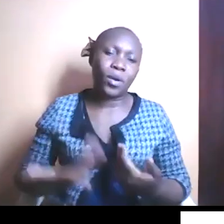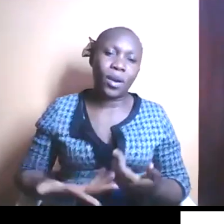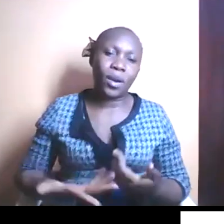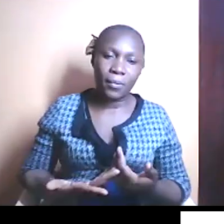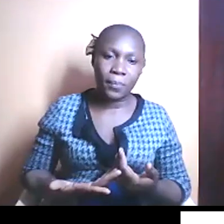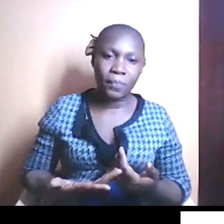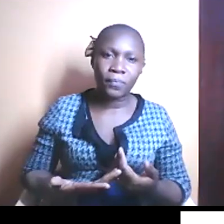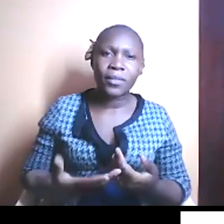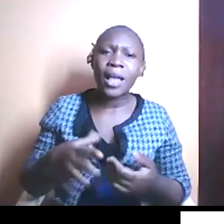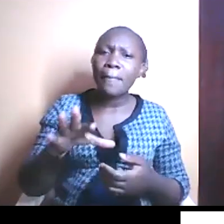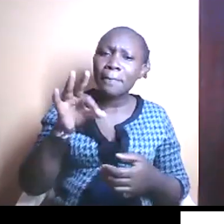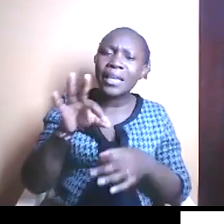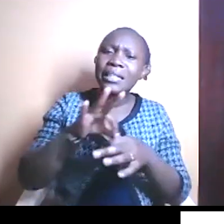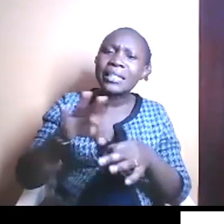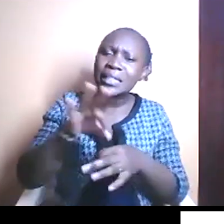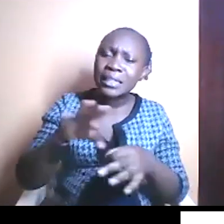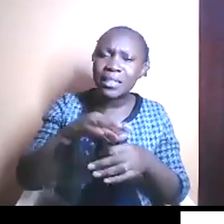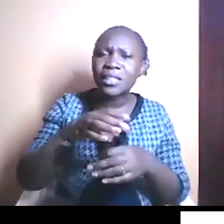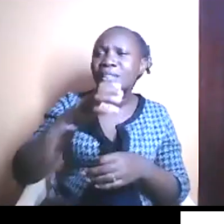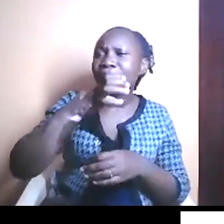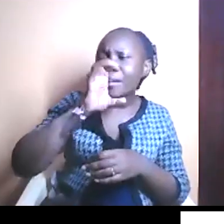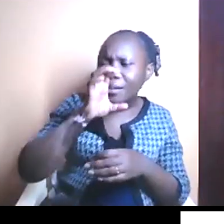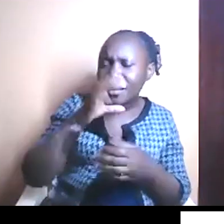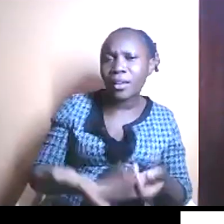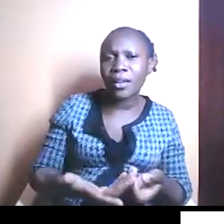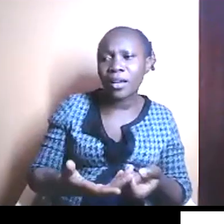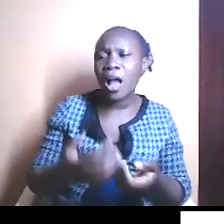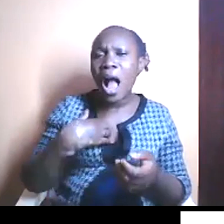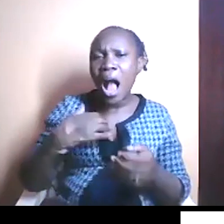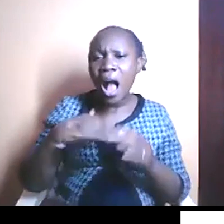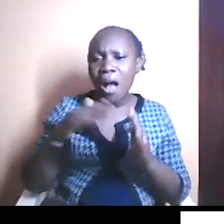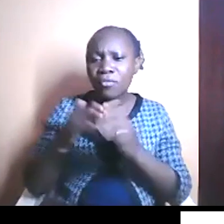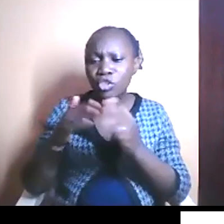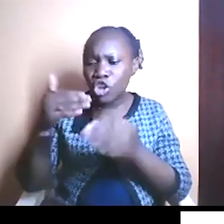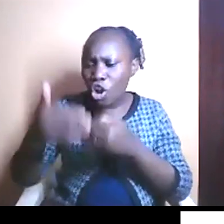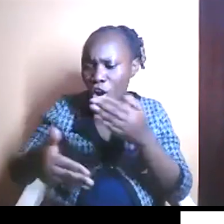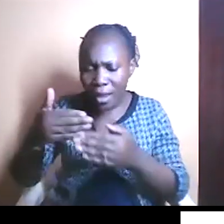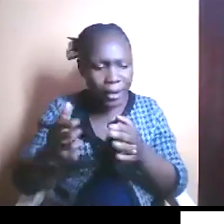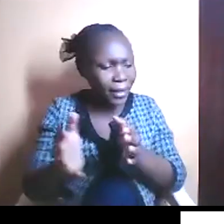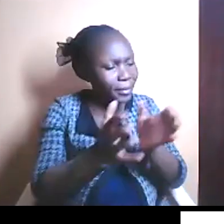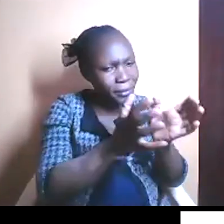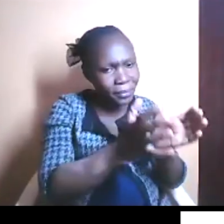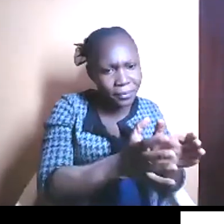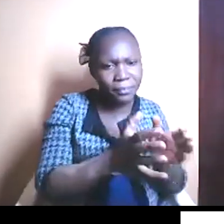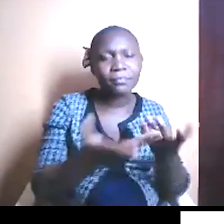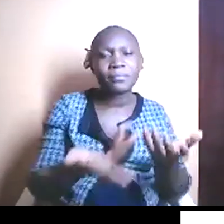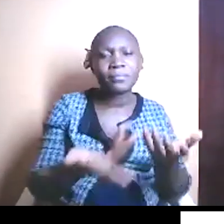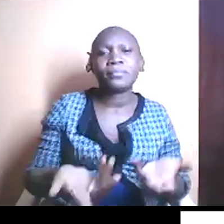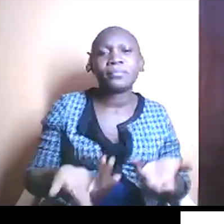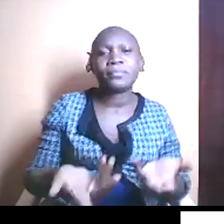coffee, replace the tissue in the loo, you know, hold people's chairs for them to sit down. And